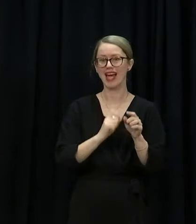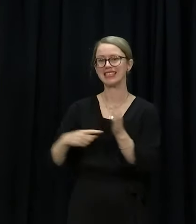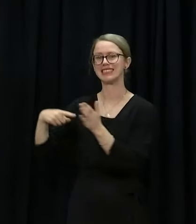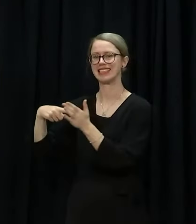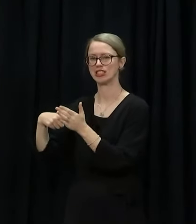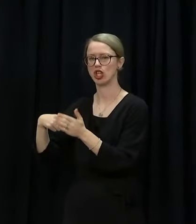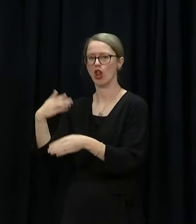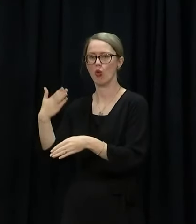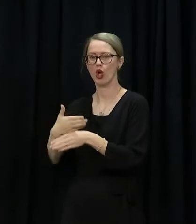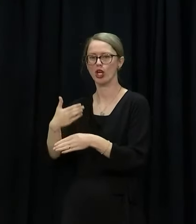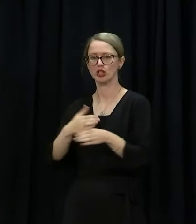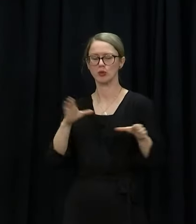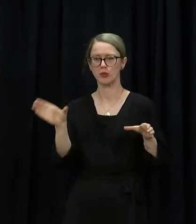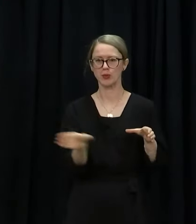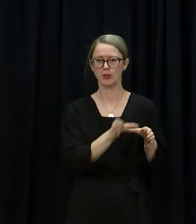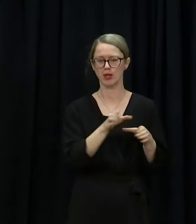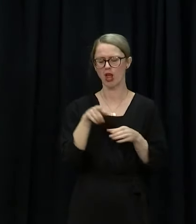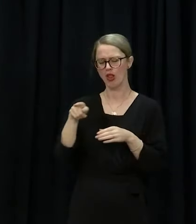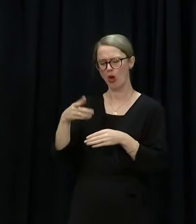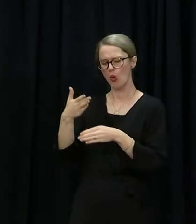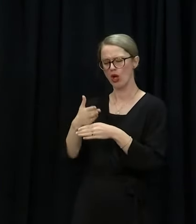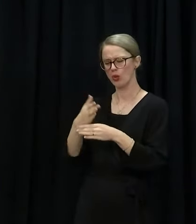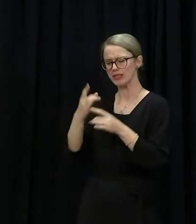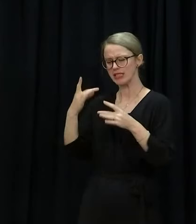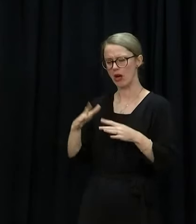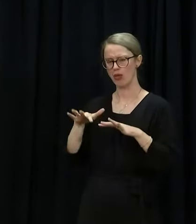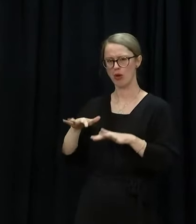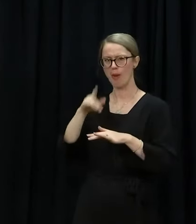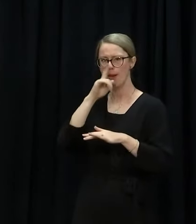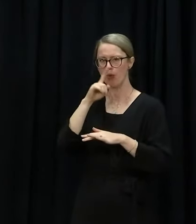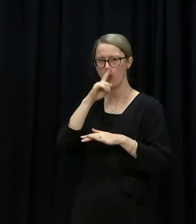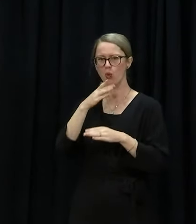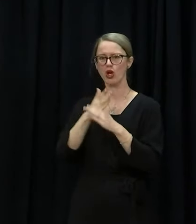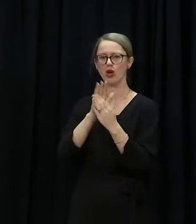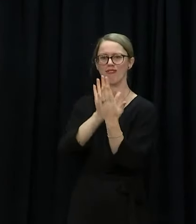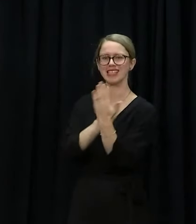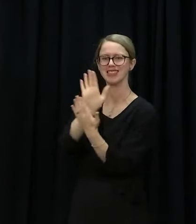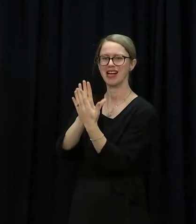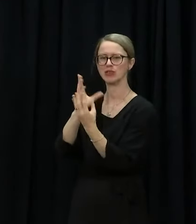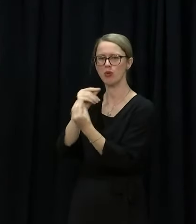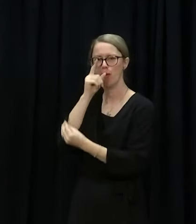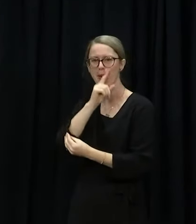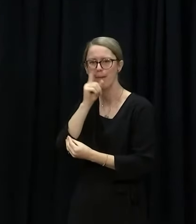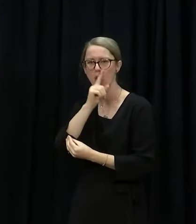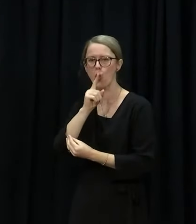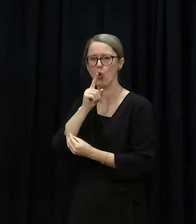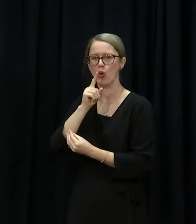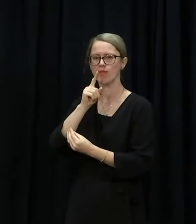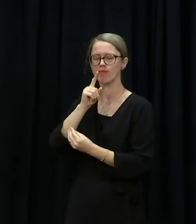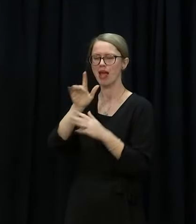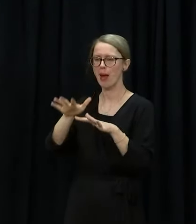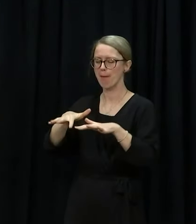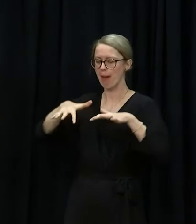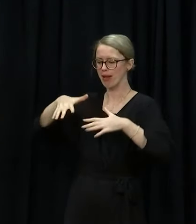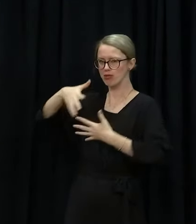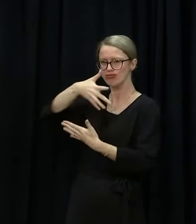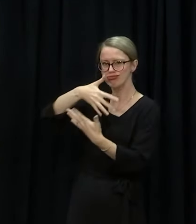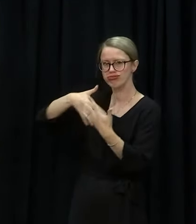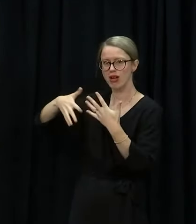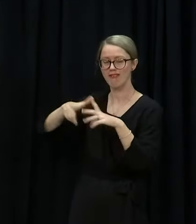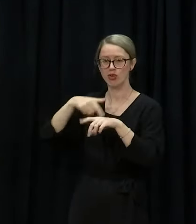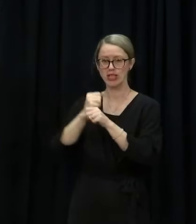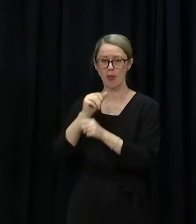workers. Our plans to vaccinate these workers starts with those who are customer-facing, who interact with the public as part of their essential work.